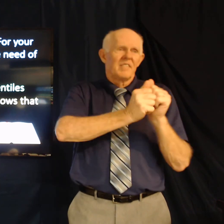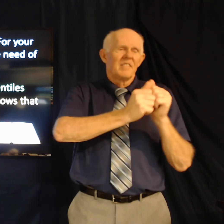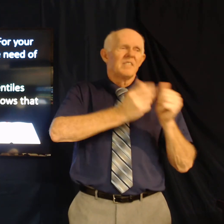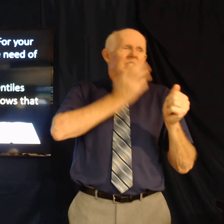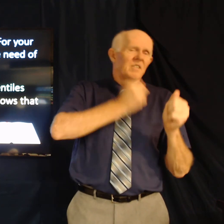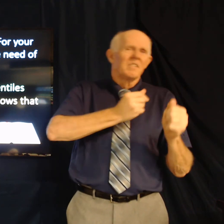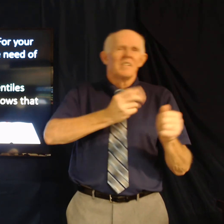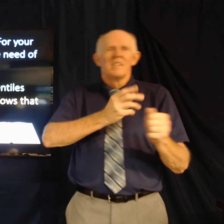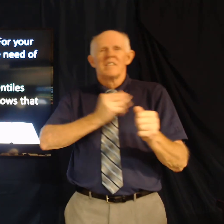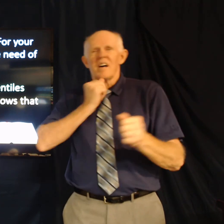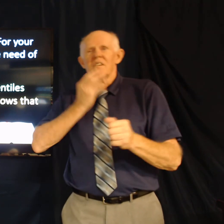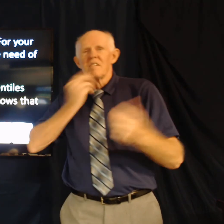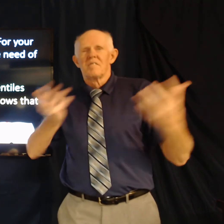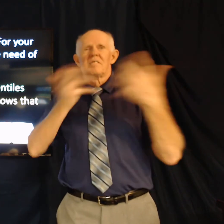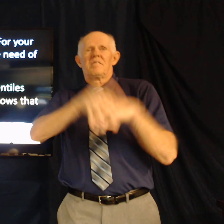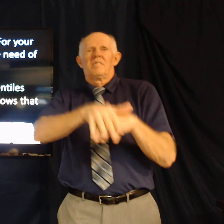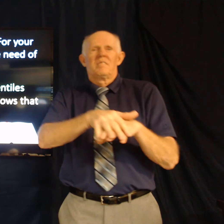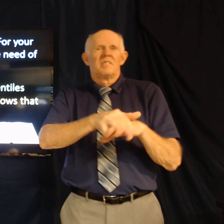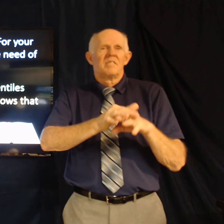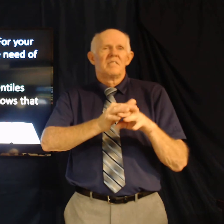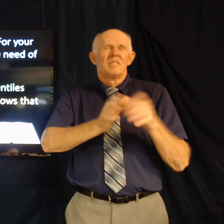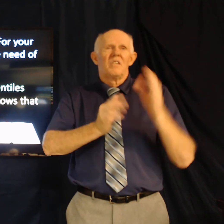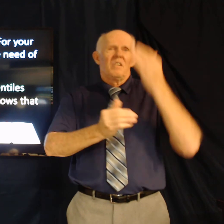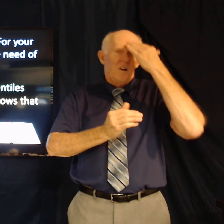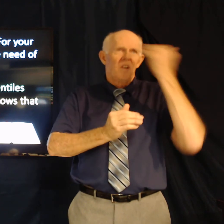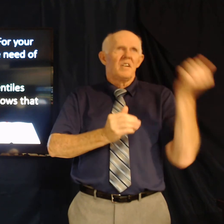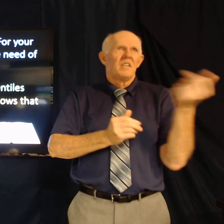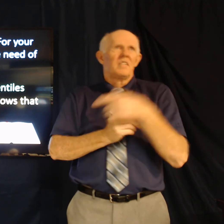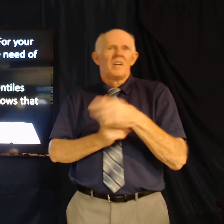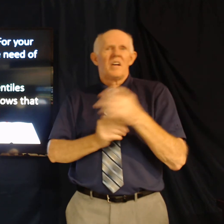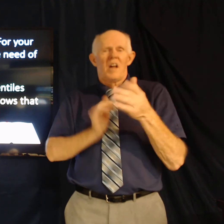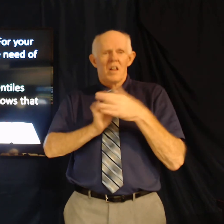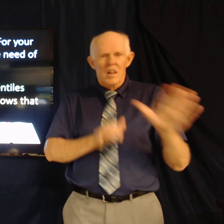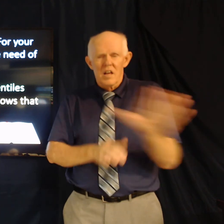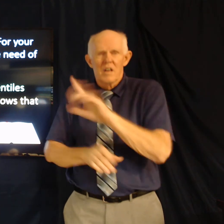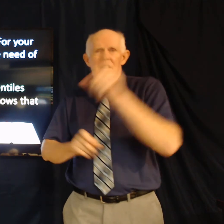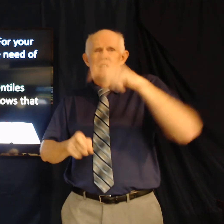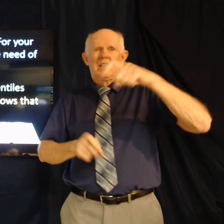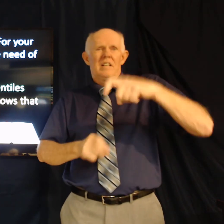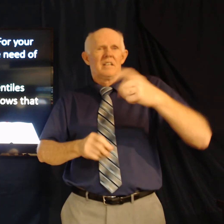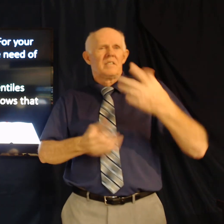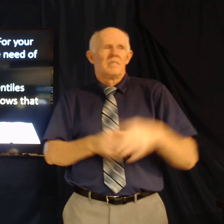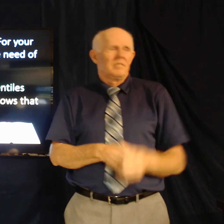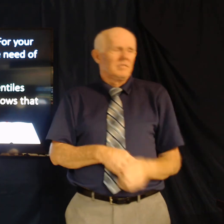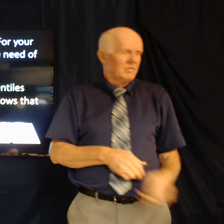to join the Jews, and the Gentiles were joined together in Jesus.